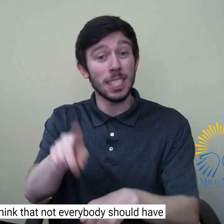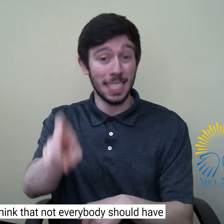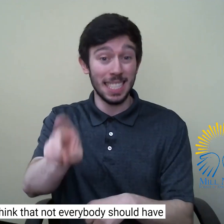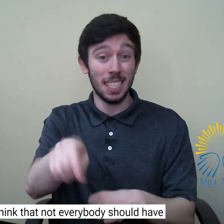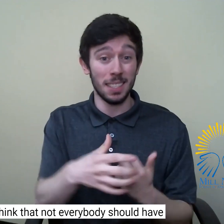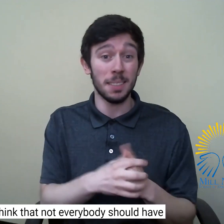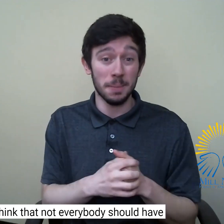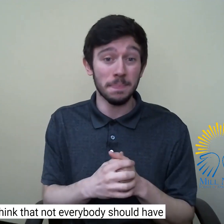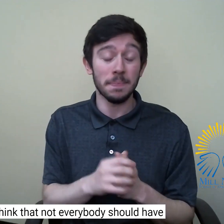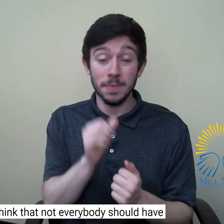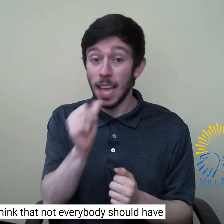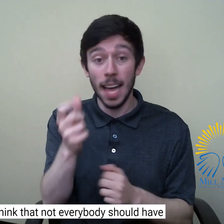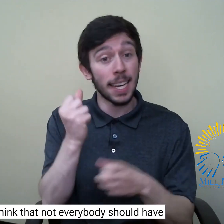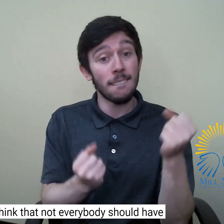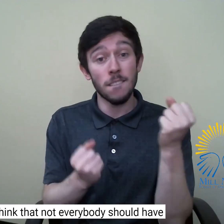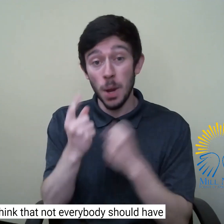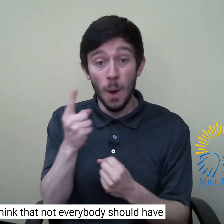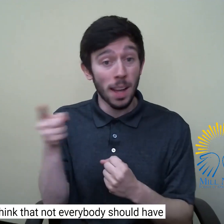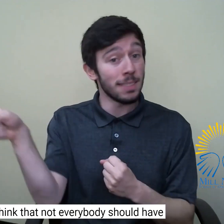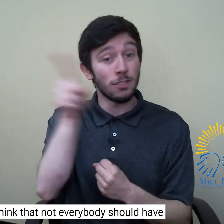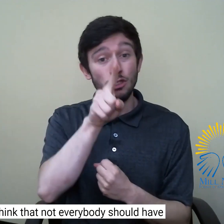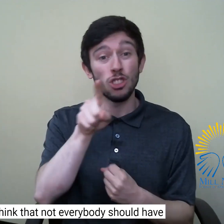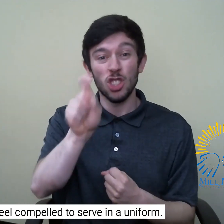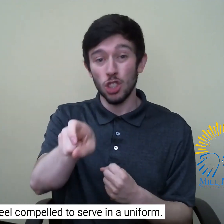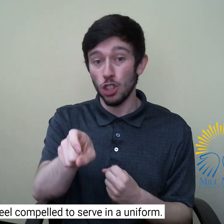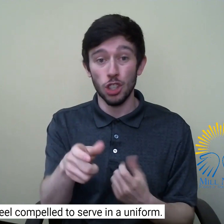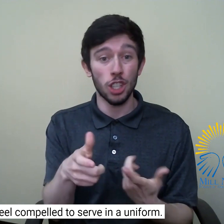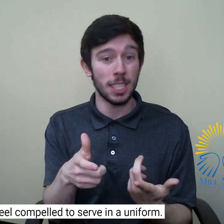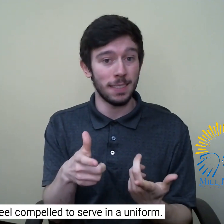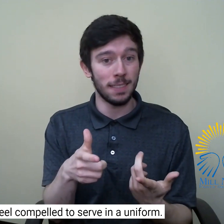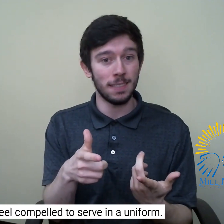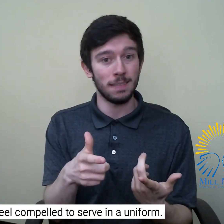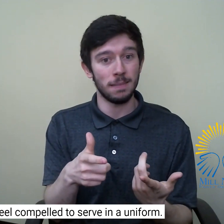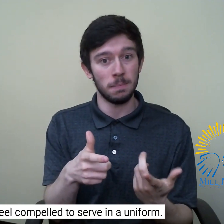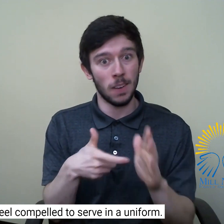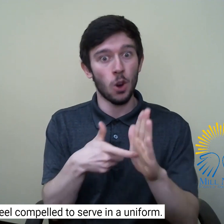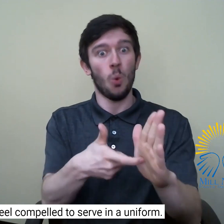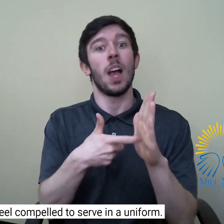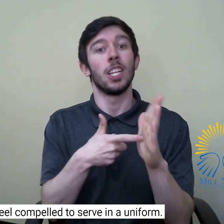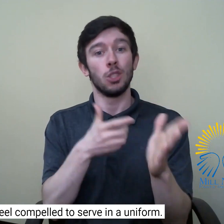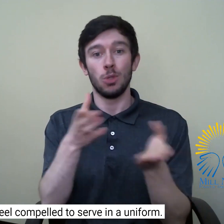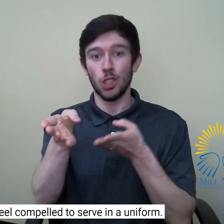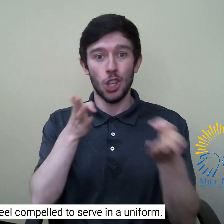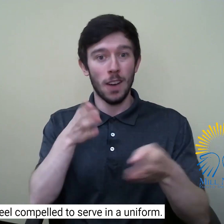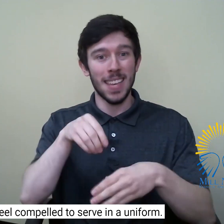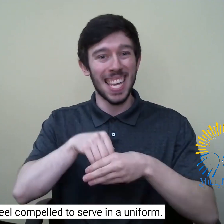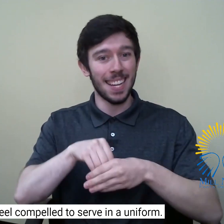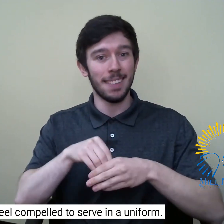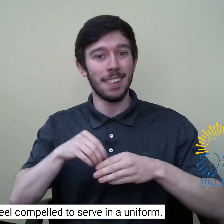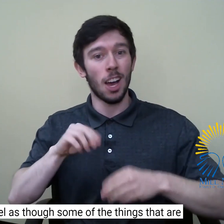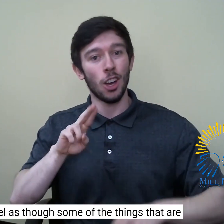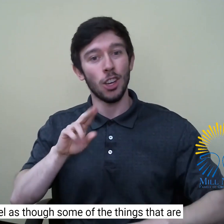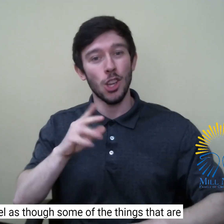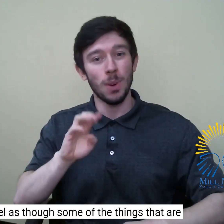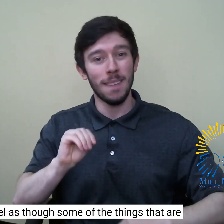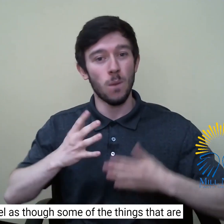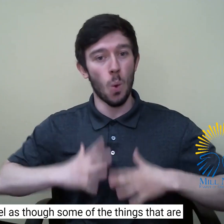not everybody should have to or feel compelled to serve in a uniform. But I do feel as